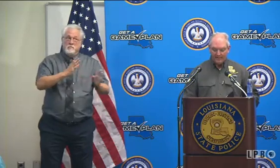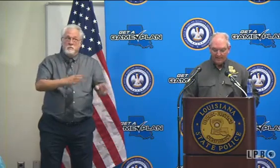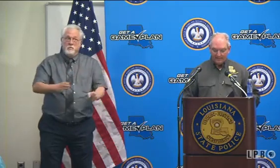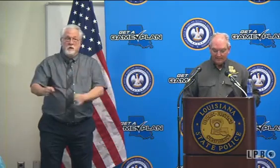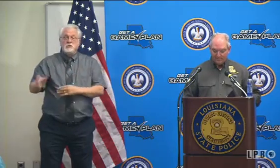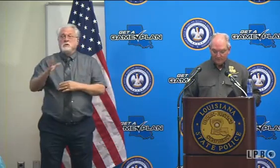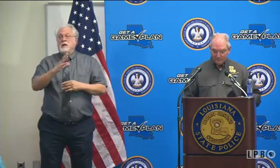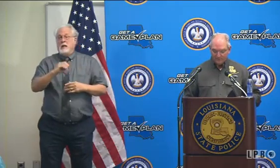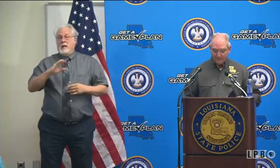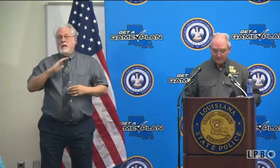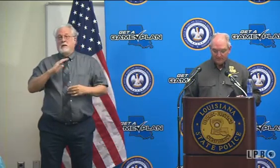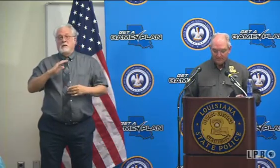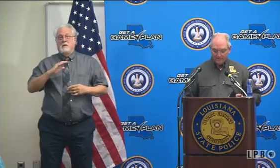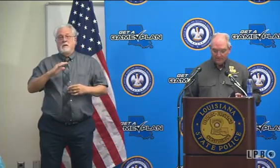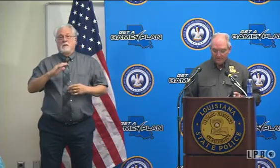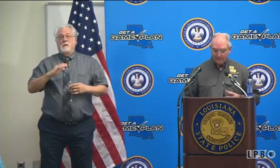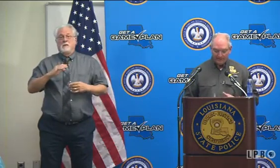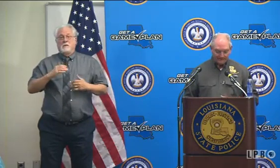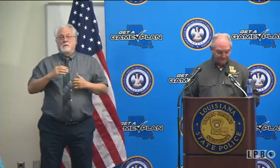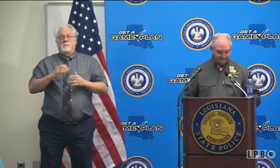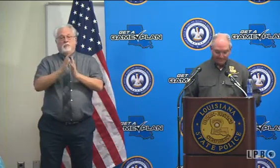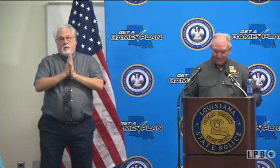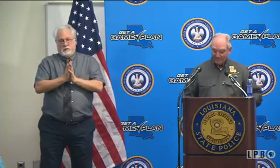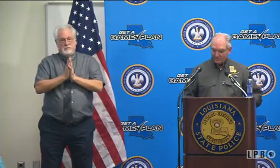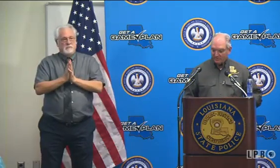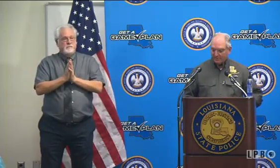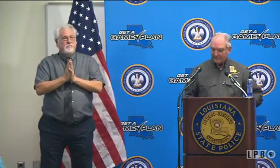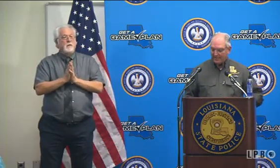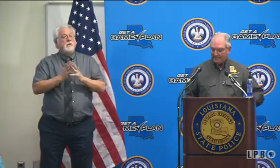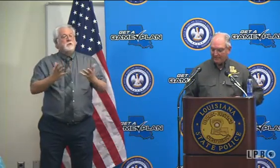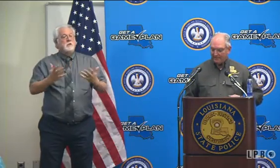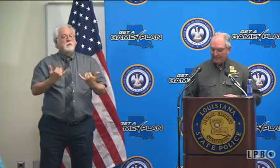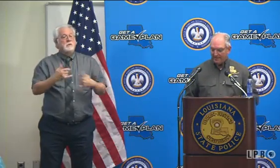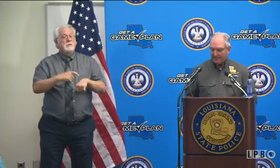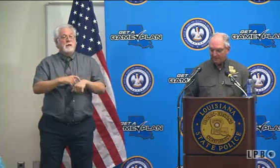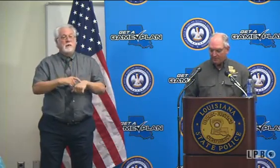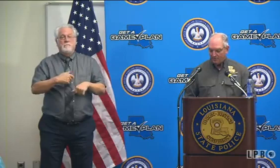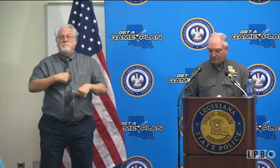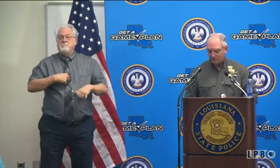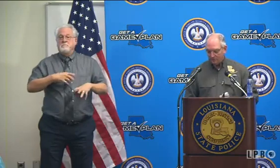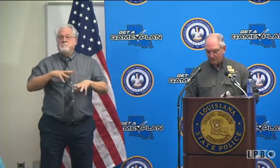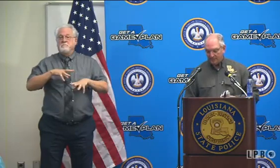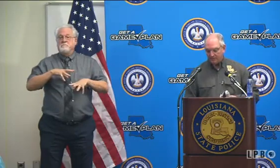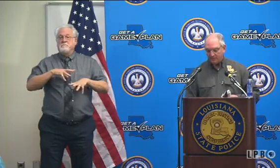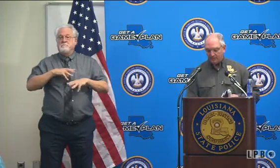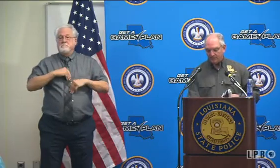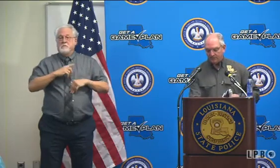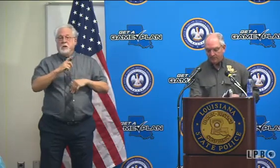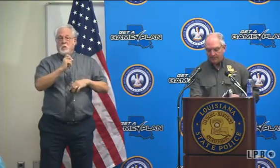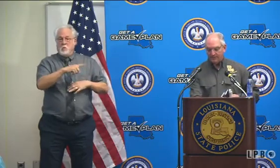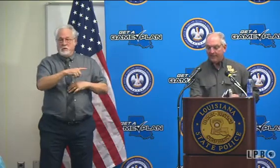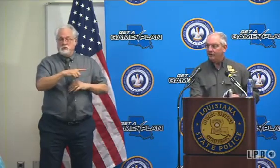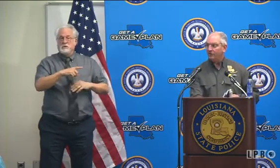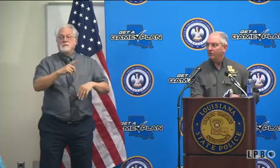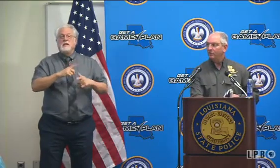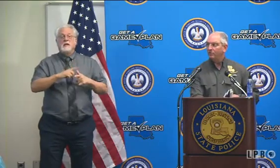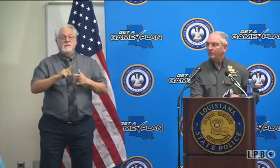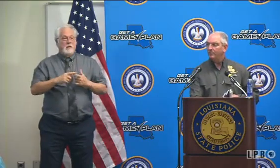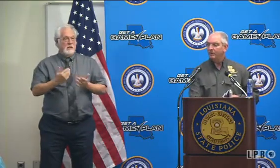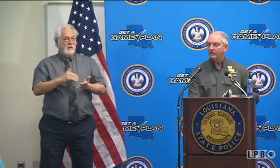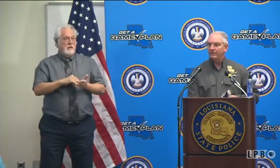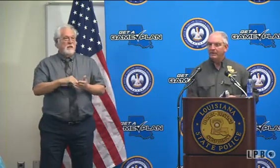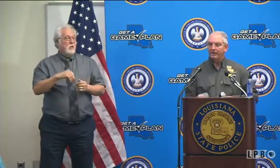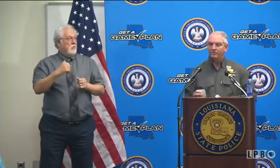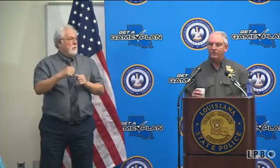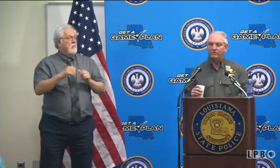preparation, and our most earnest prayers. So at this time, I am going to take your questions, and then again,